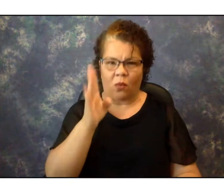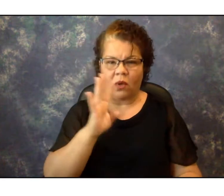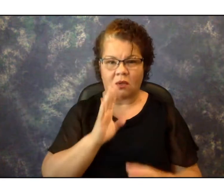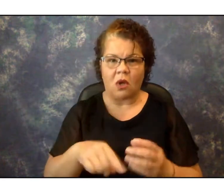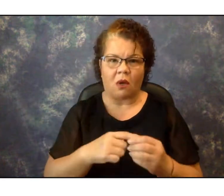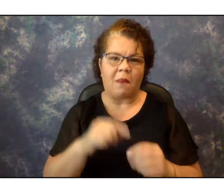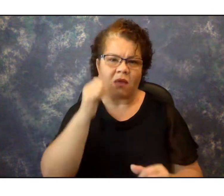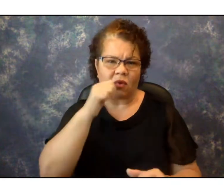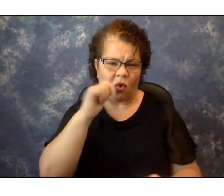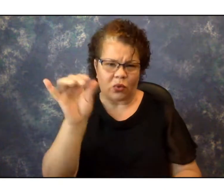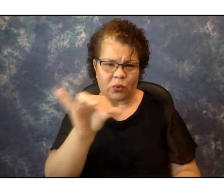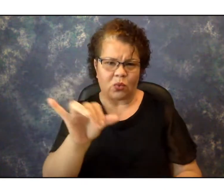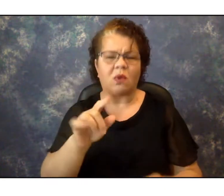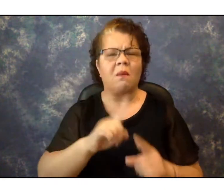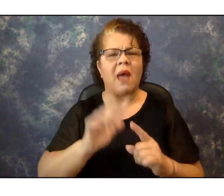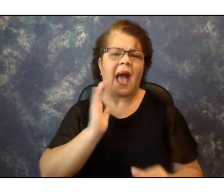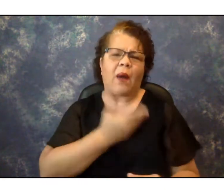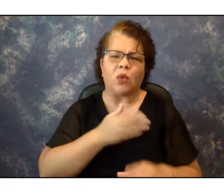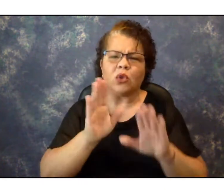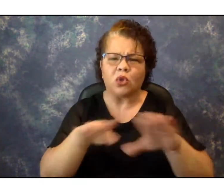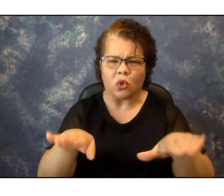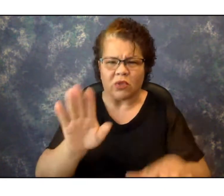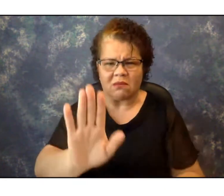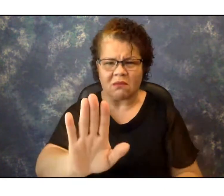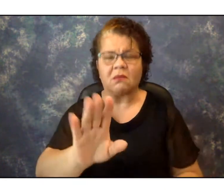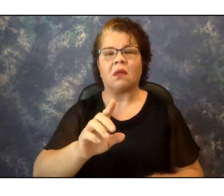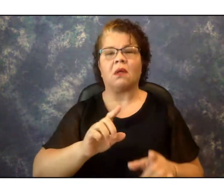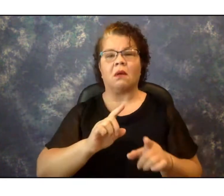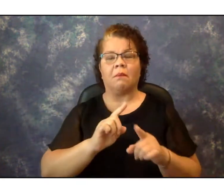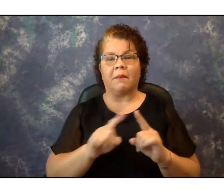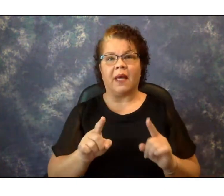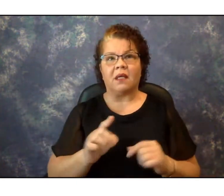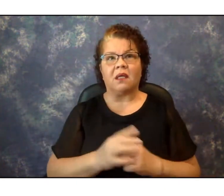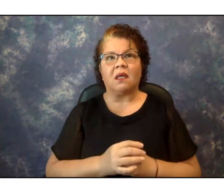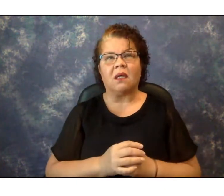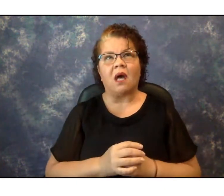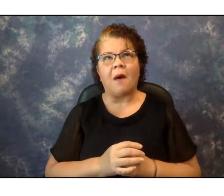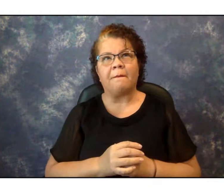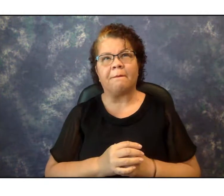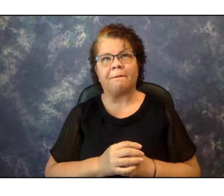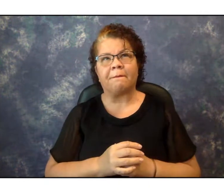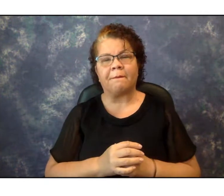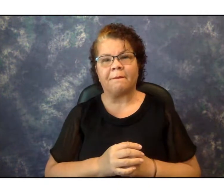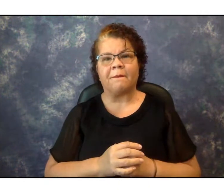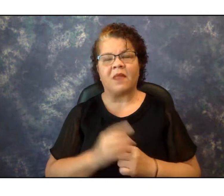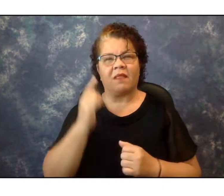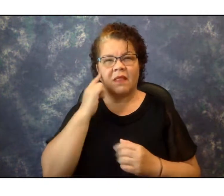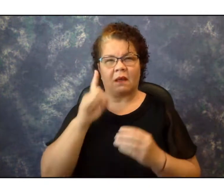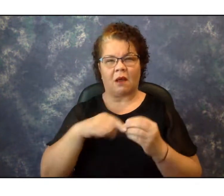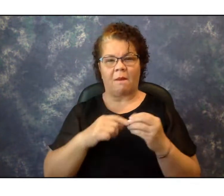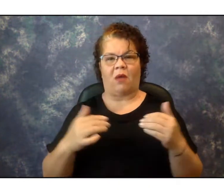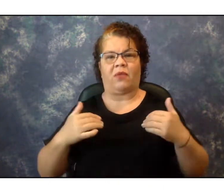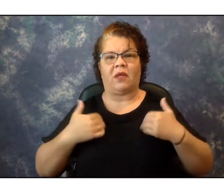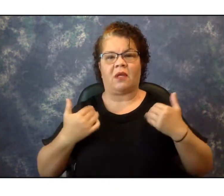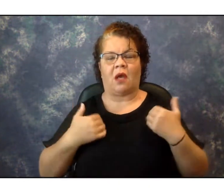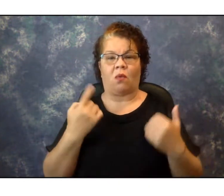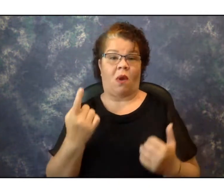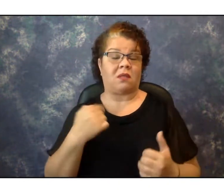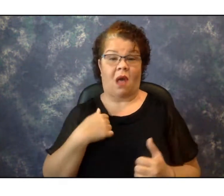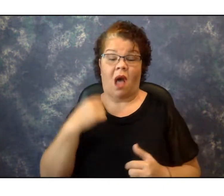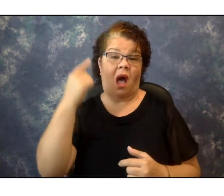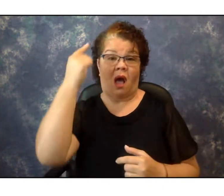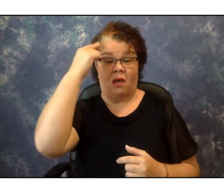our children, and the younger ones. I've thought about it with